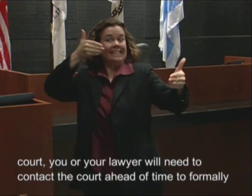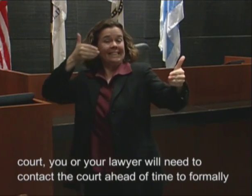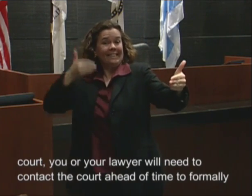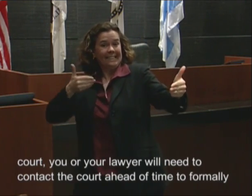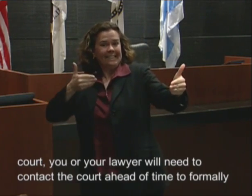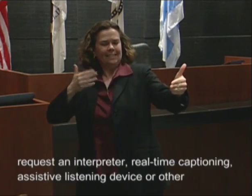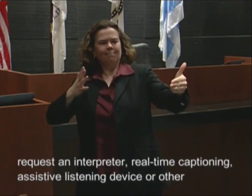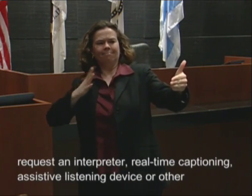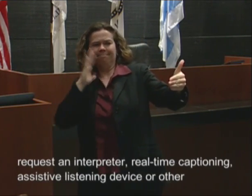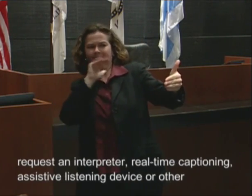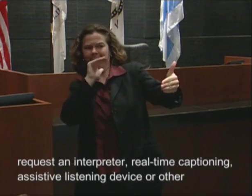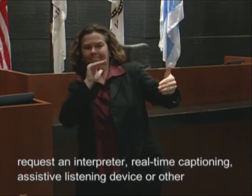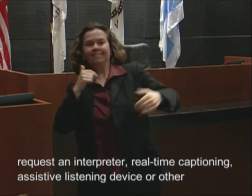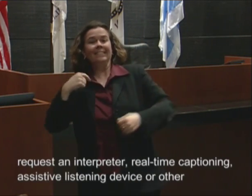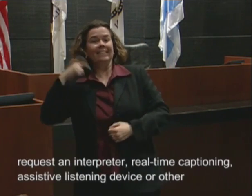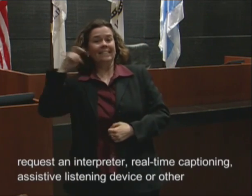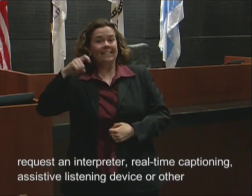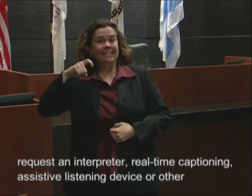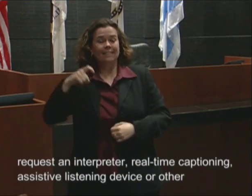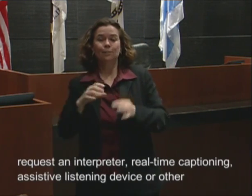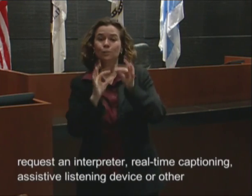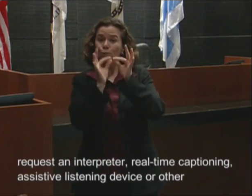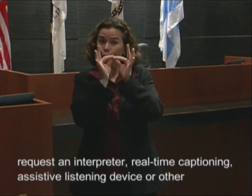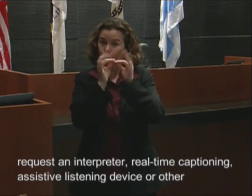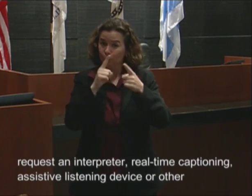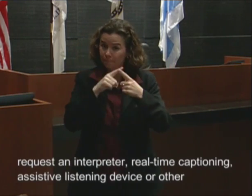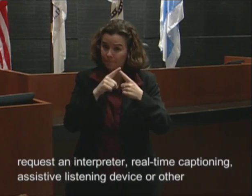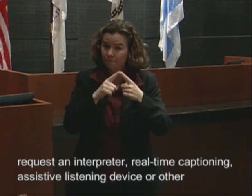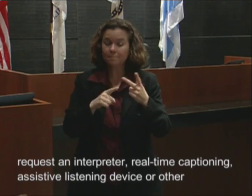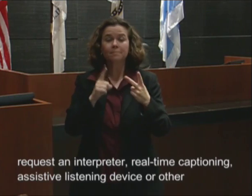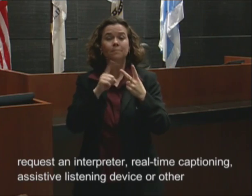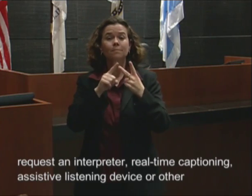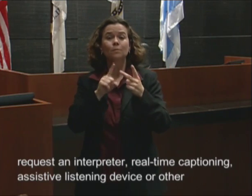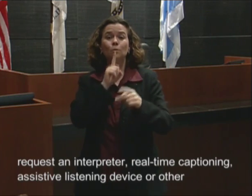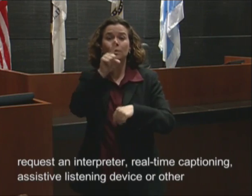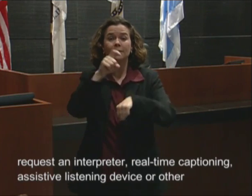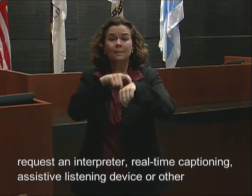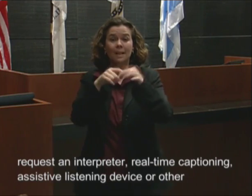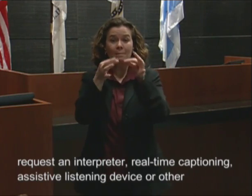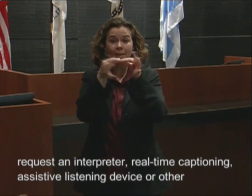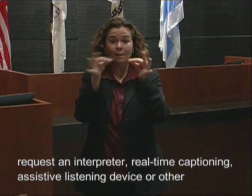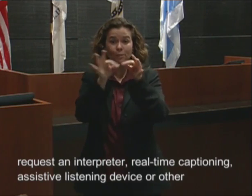interpreter, real-time captioning, assistive listening device, or other communication access.